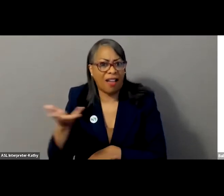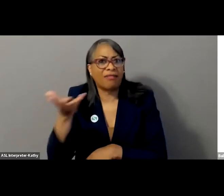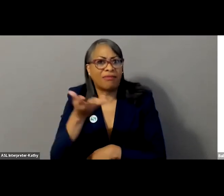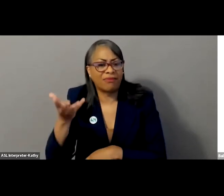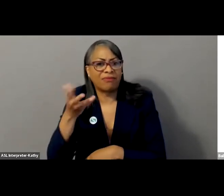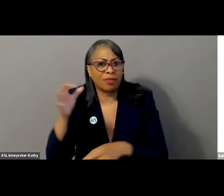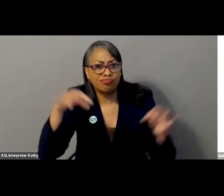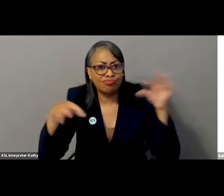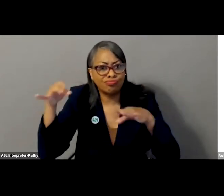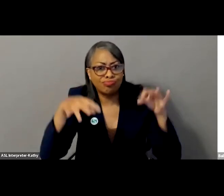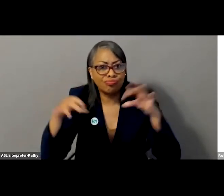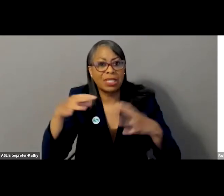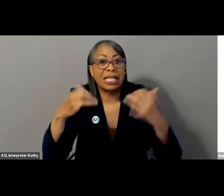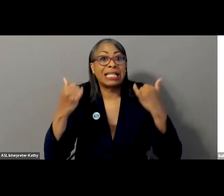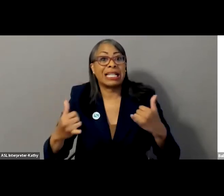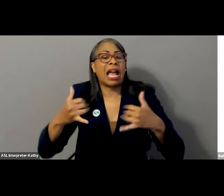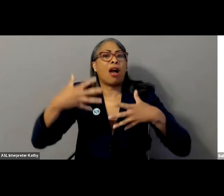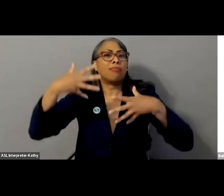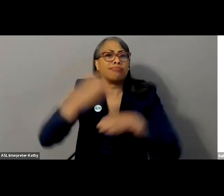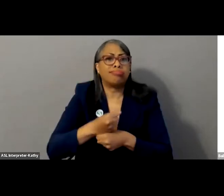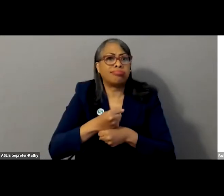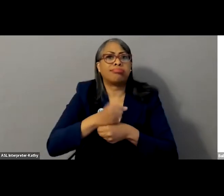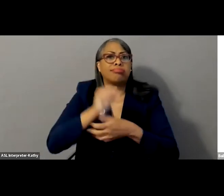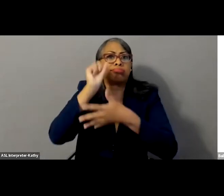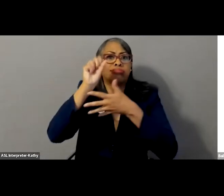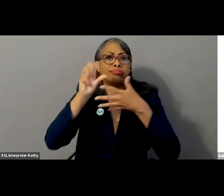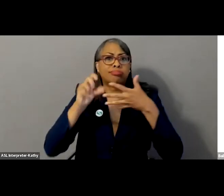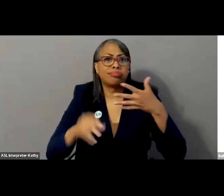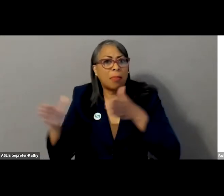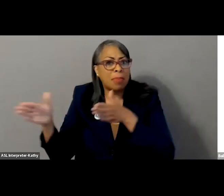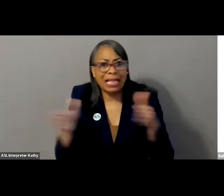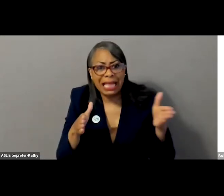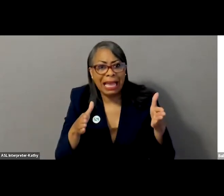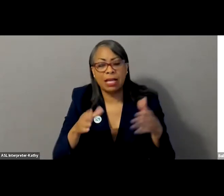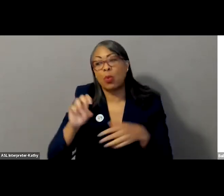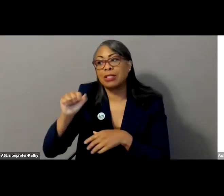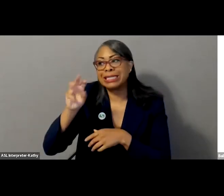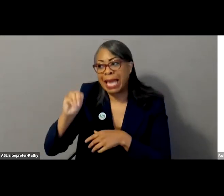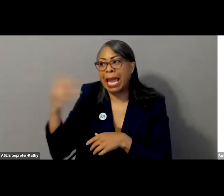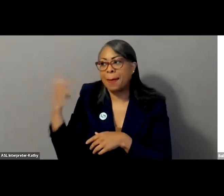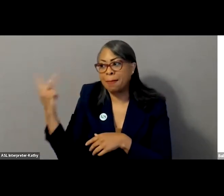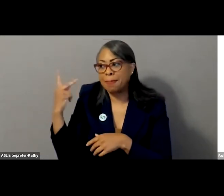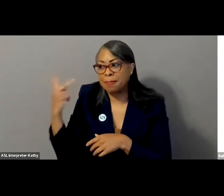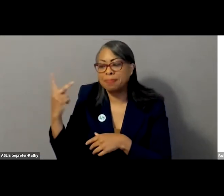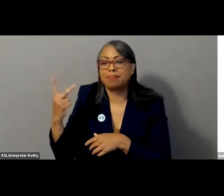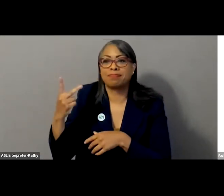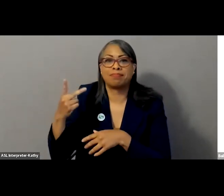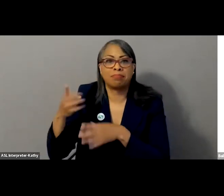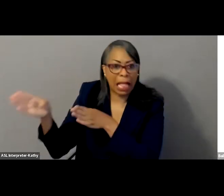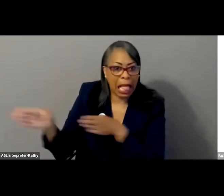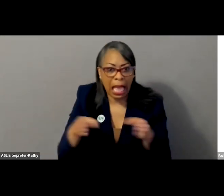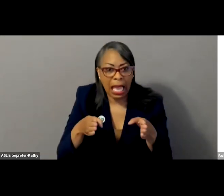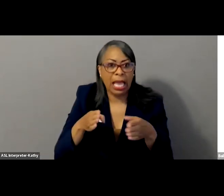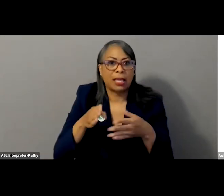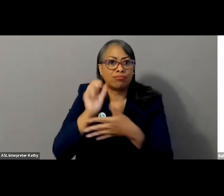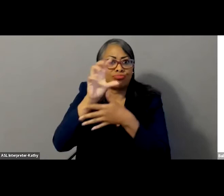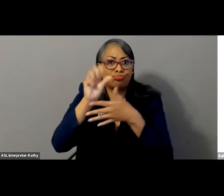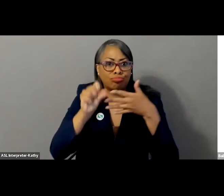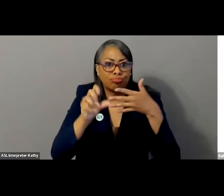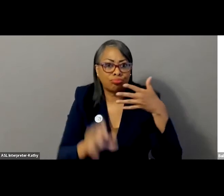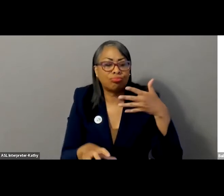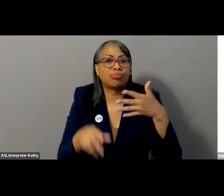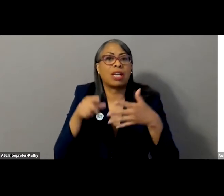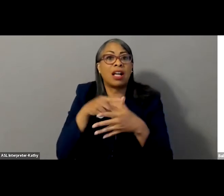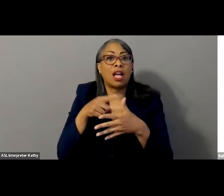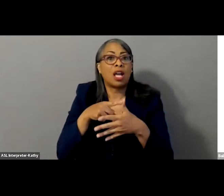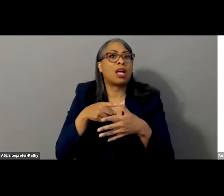just give you an overview of what I plan to do today, or what Sam and I plan to do jointly, is that I'll talk